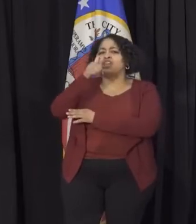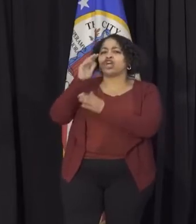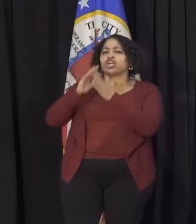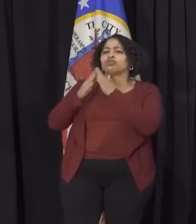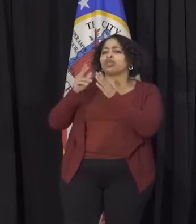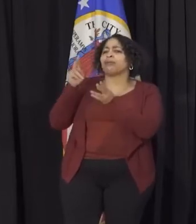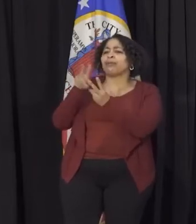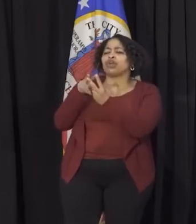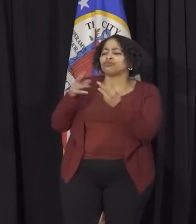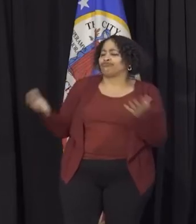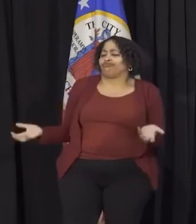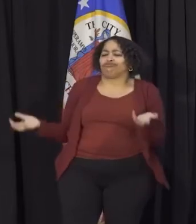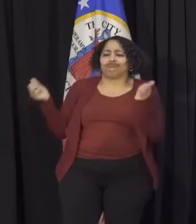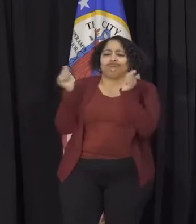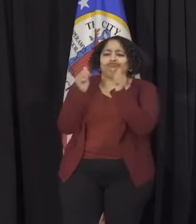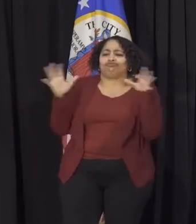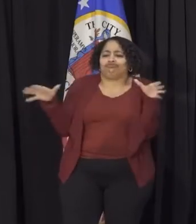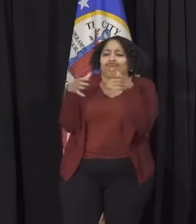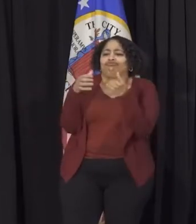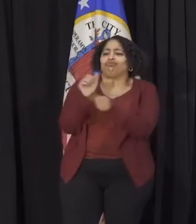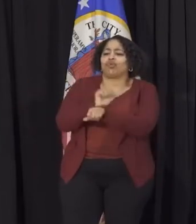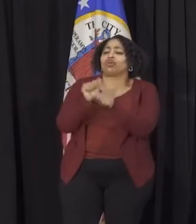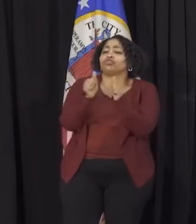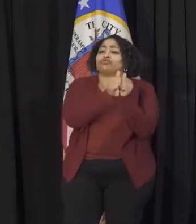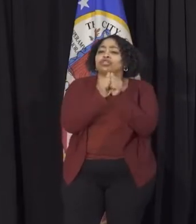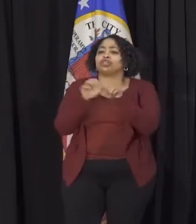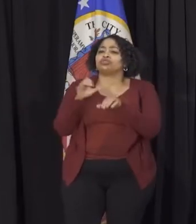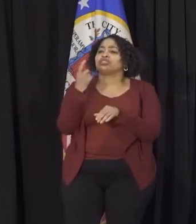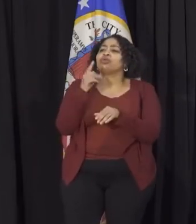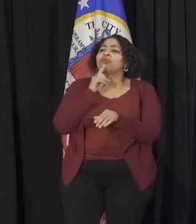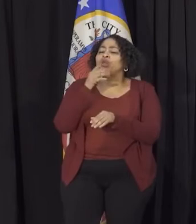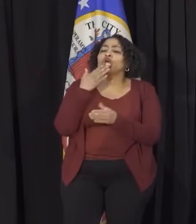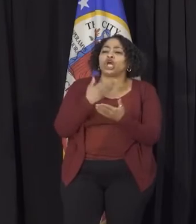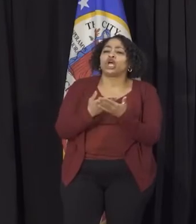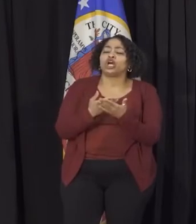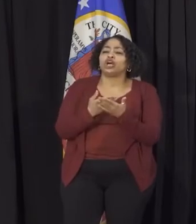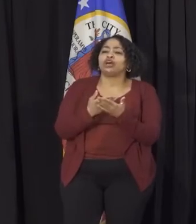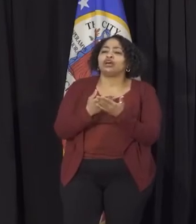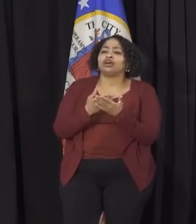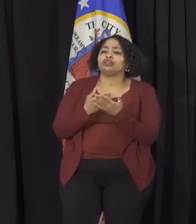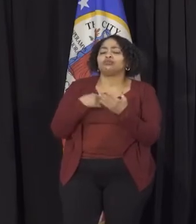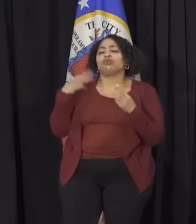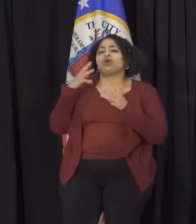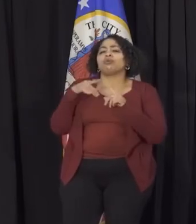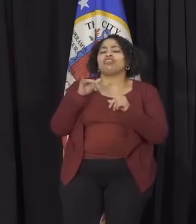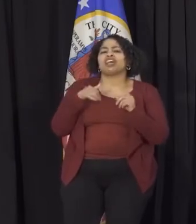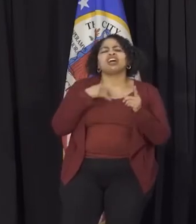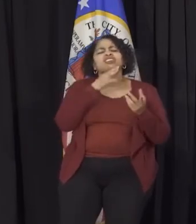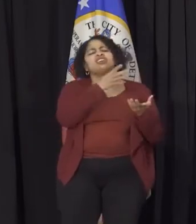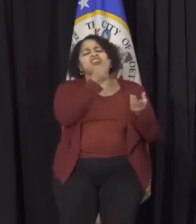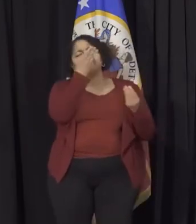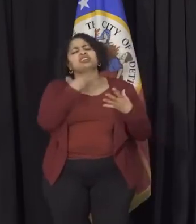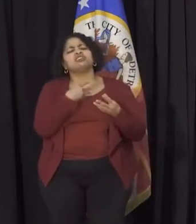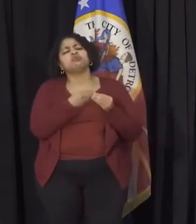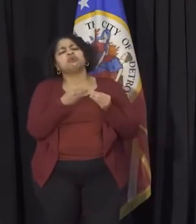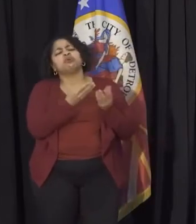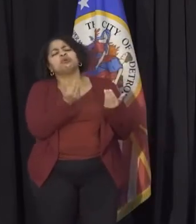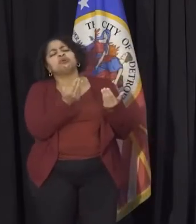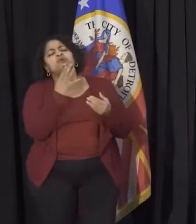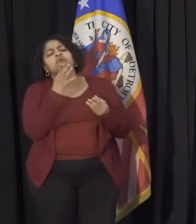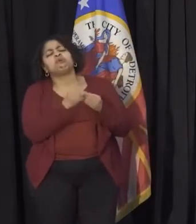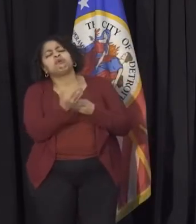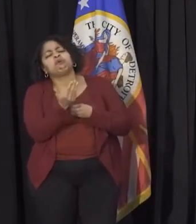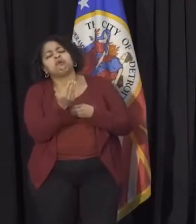get together and do something really fundamental that I'm worried about. And I said, well, Reverend, tell me a little more. And he said,